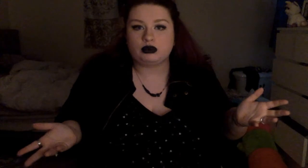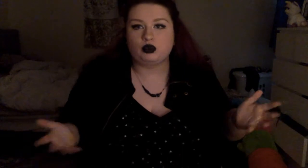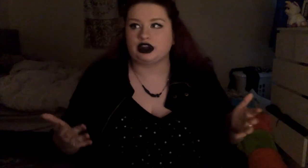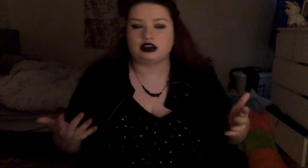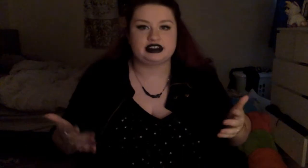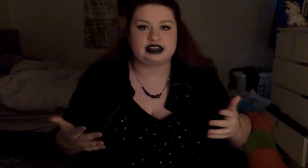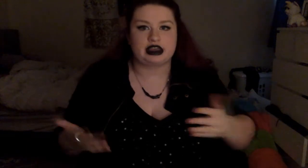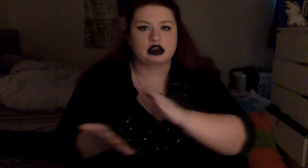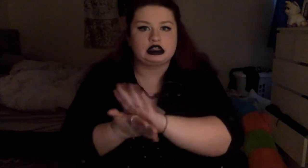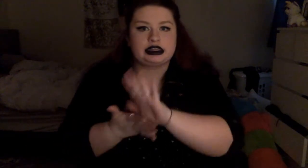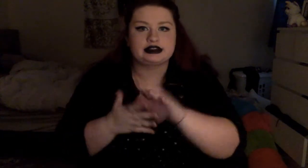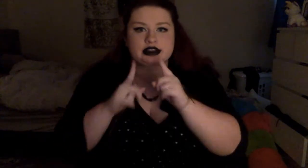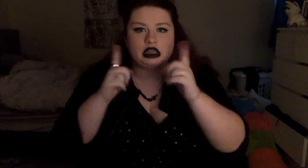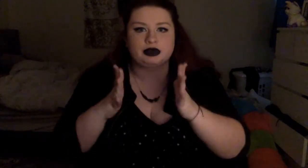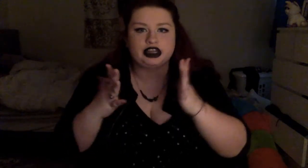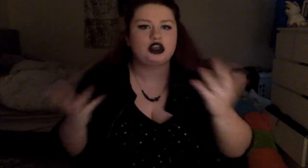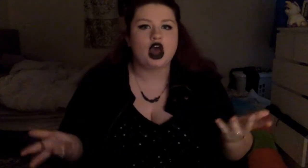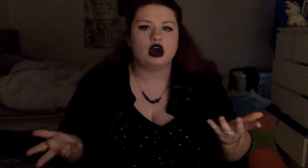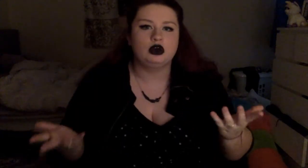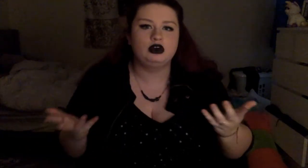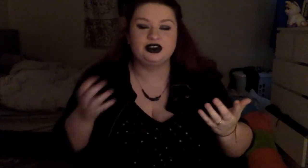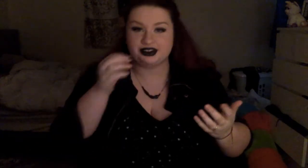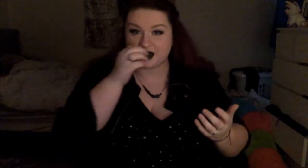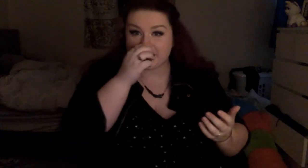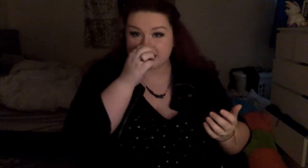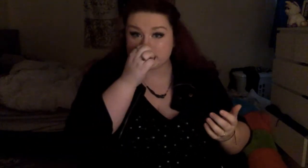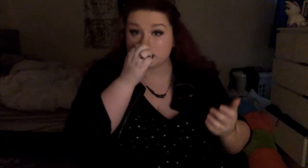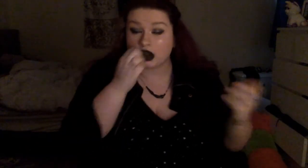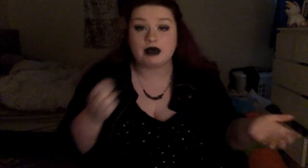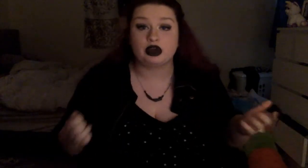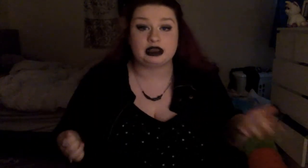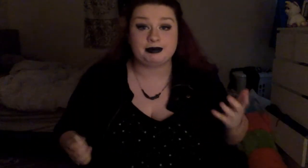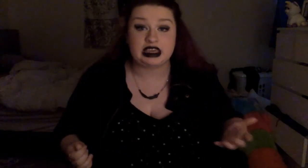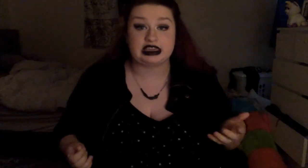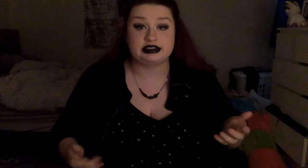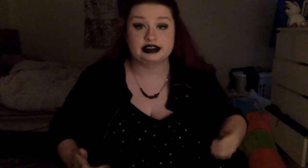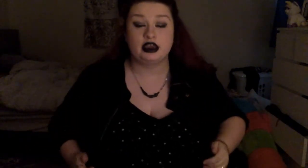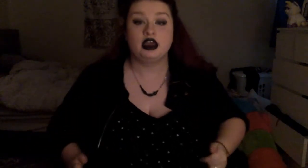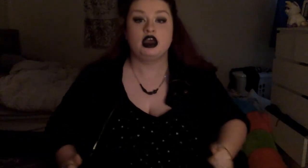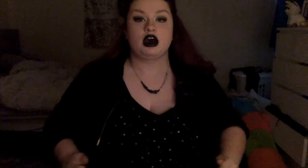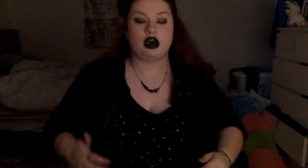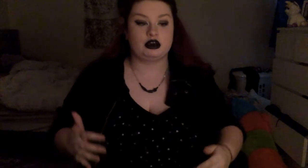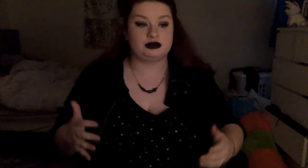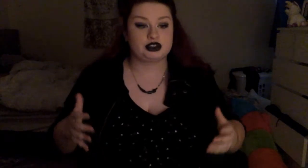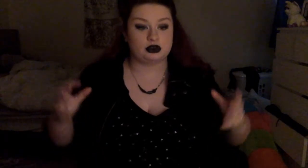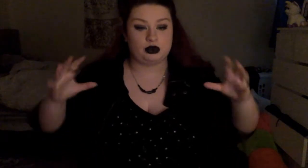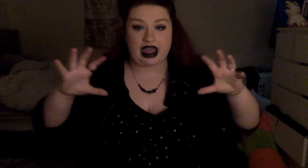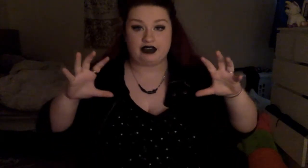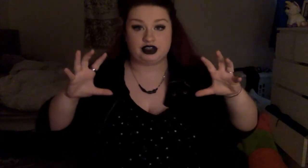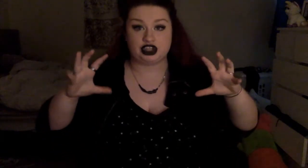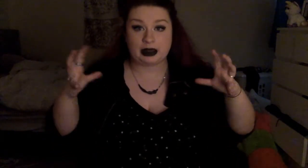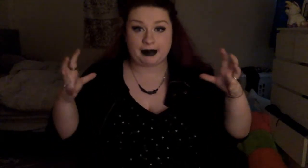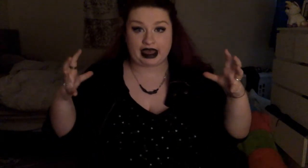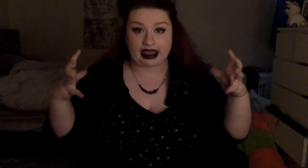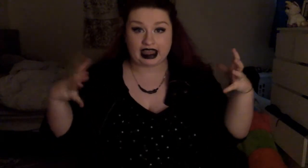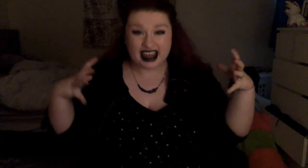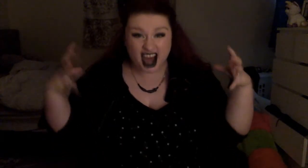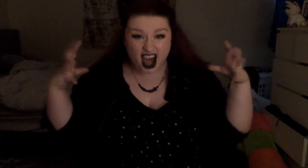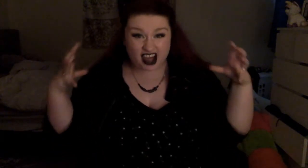what are you gonna say? A clean celebrity? No. You have to describe what it means. So I have to jam pack a